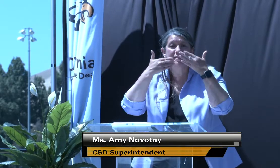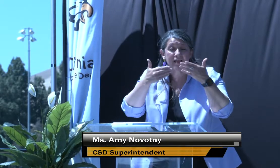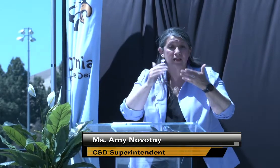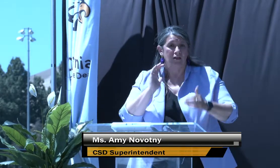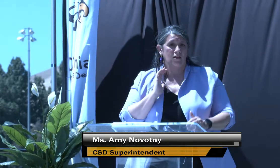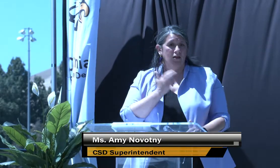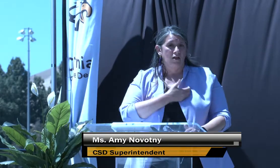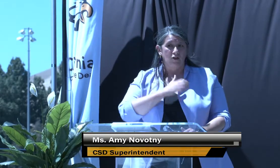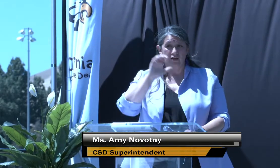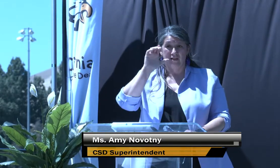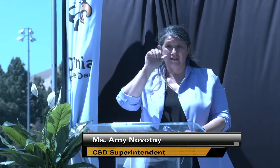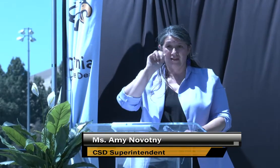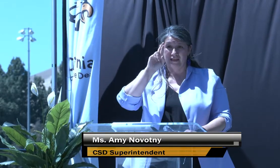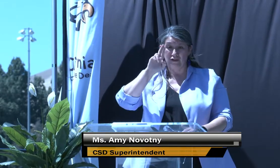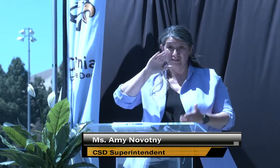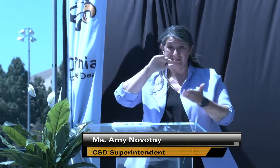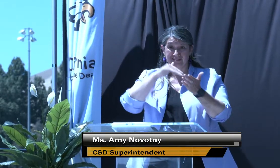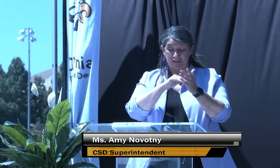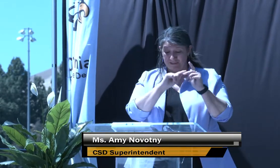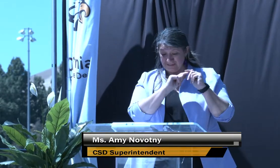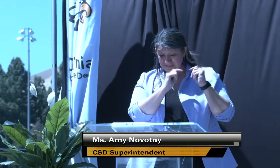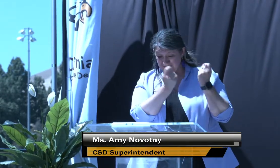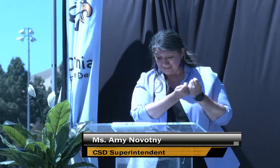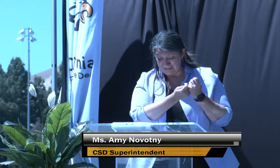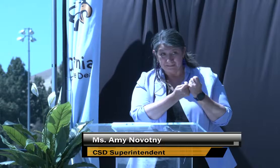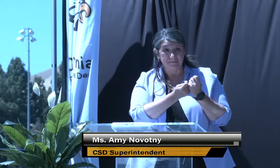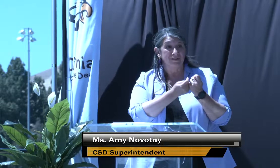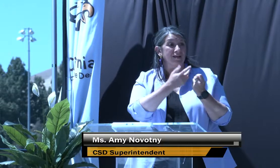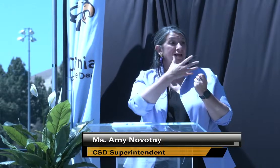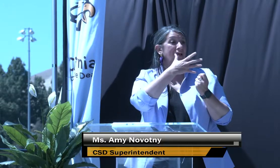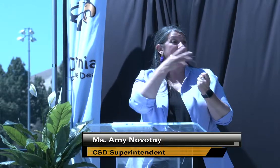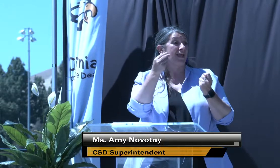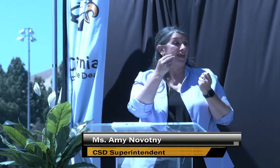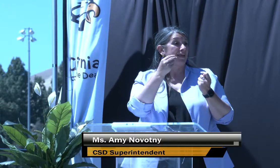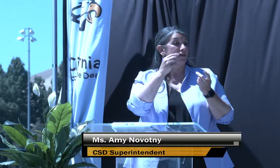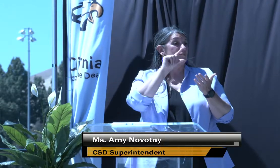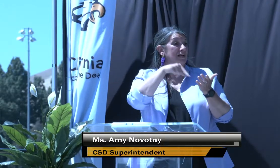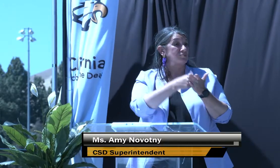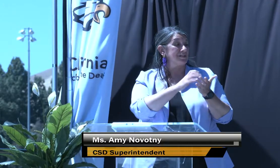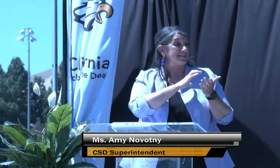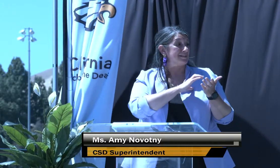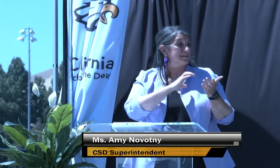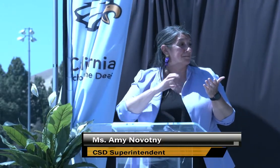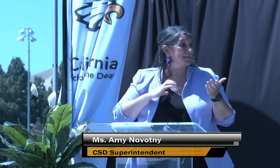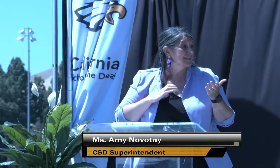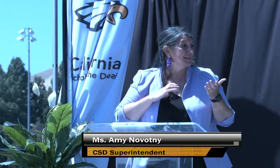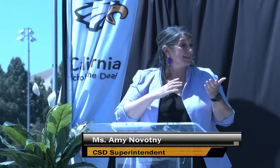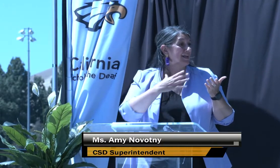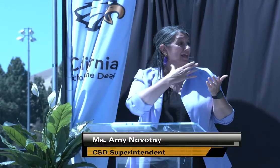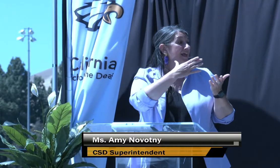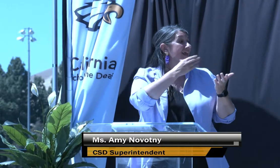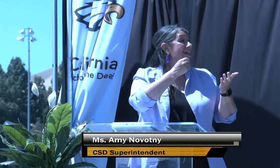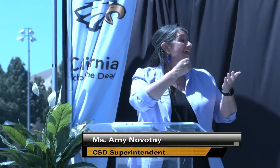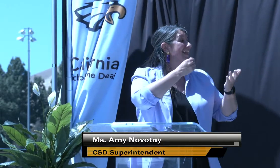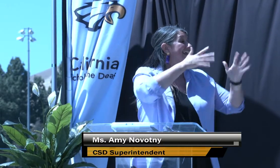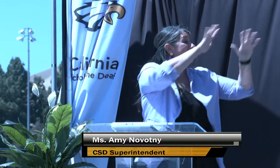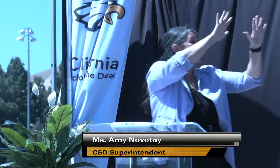So I want to thank all of you at the Career Center, a wonderful team, the graduation